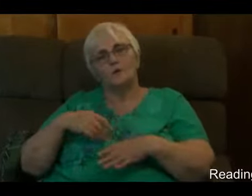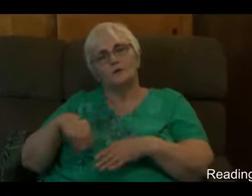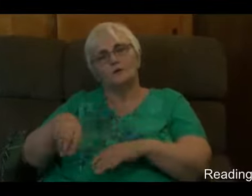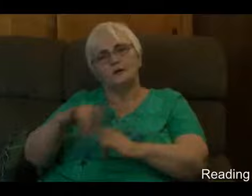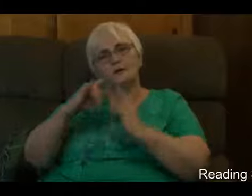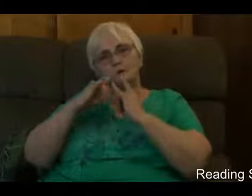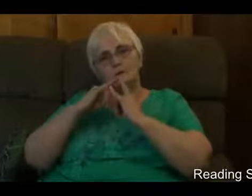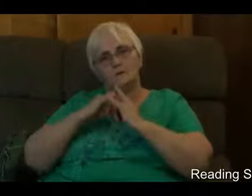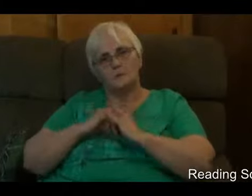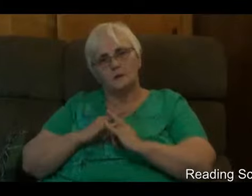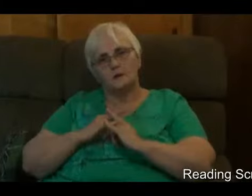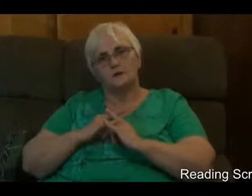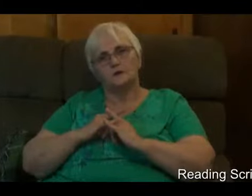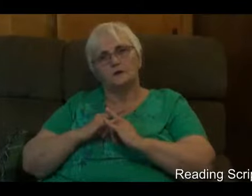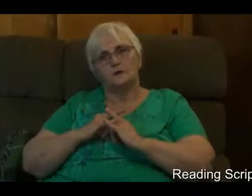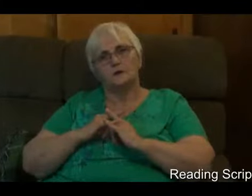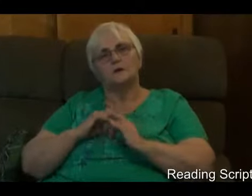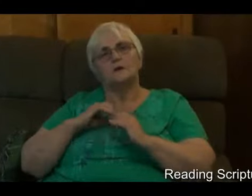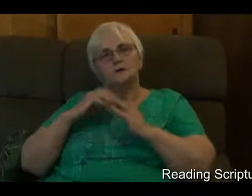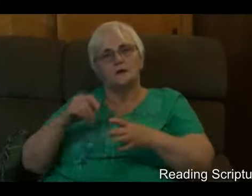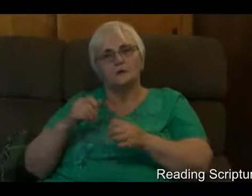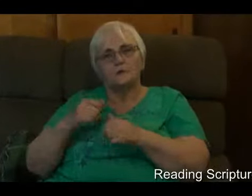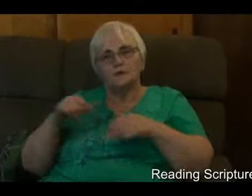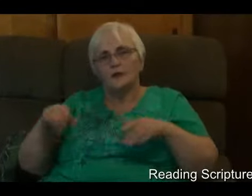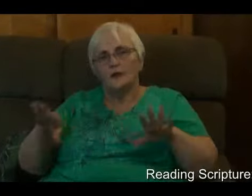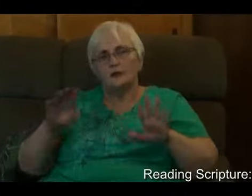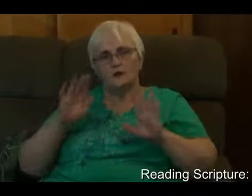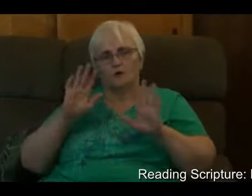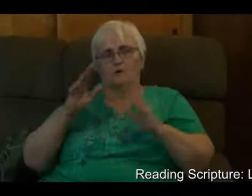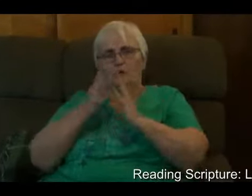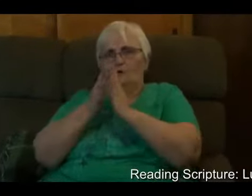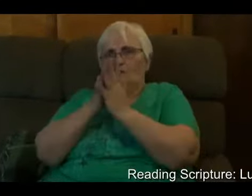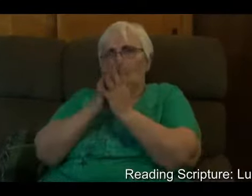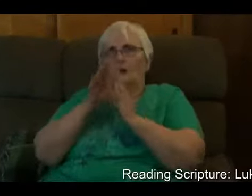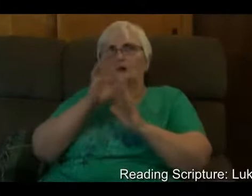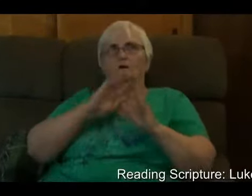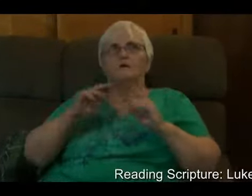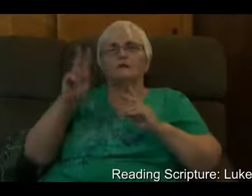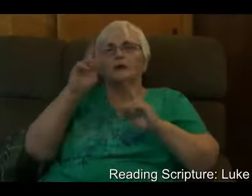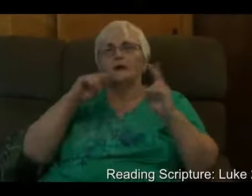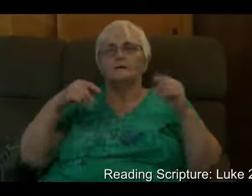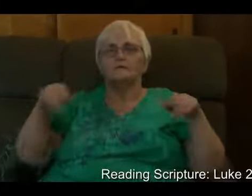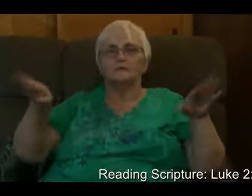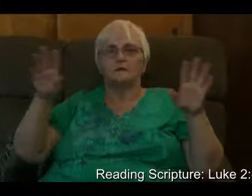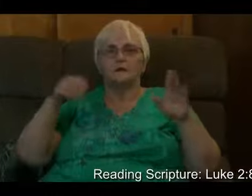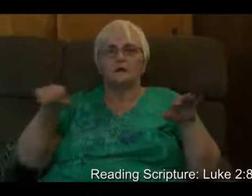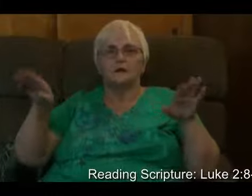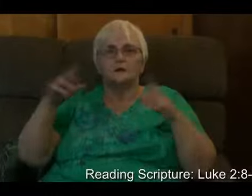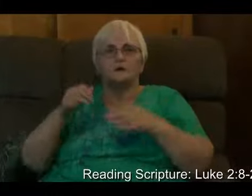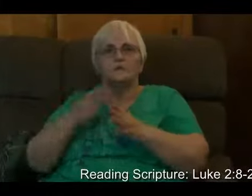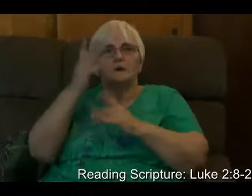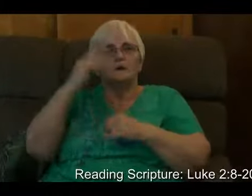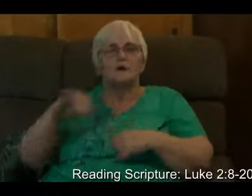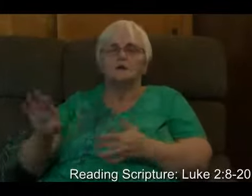Suddenly there was with the angel a great multitude of the heavenly host, praising God and saying, Glory to God in the